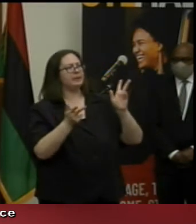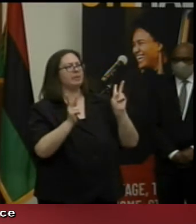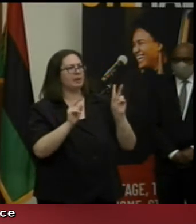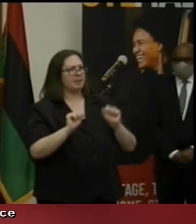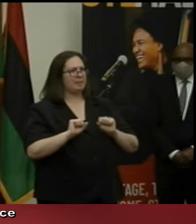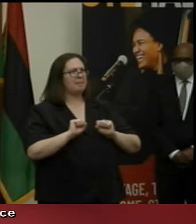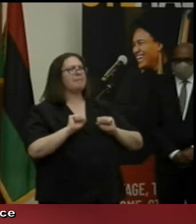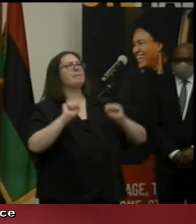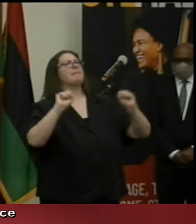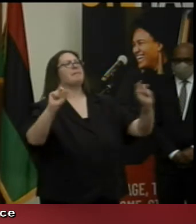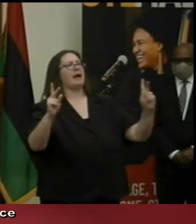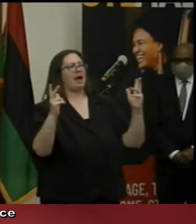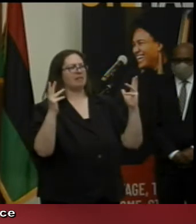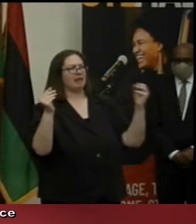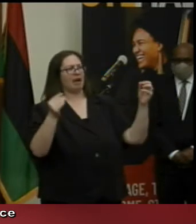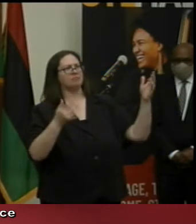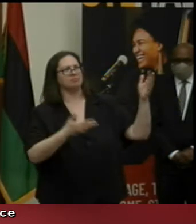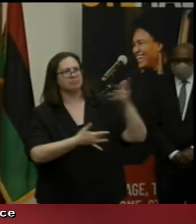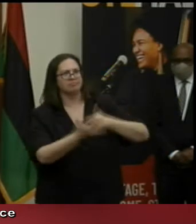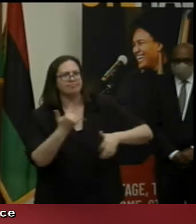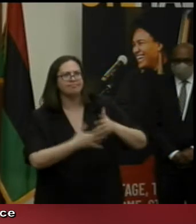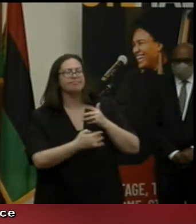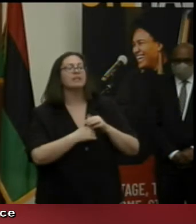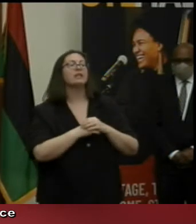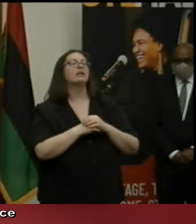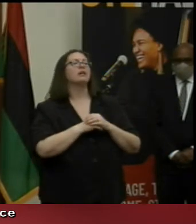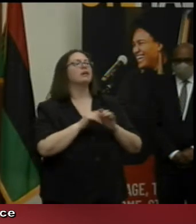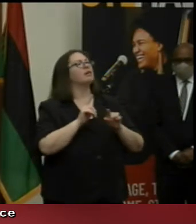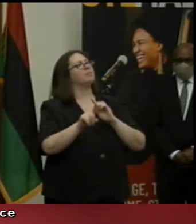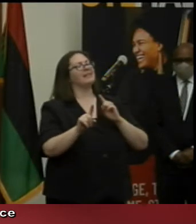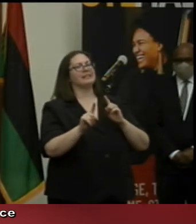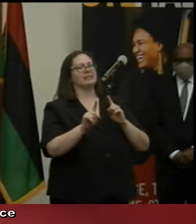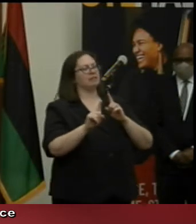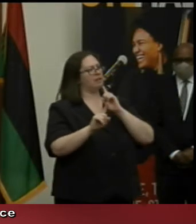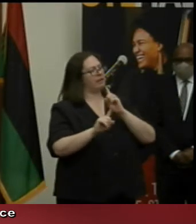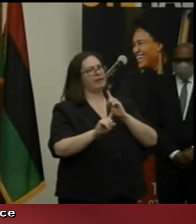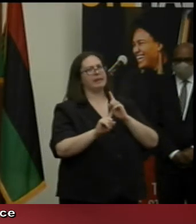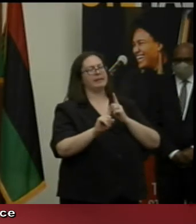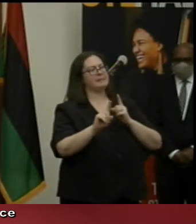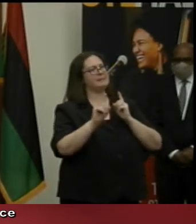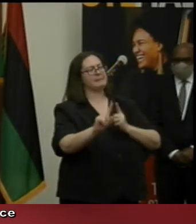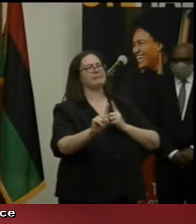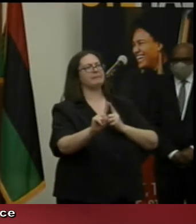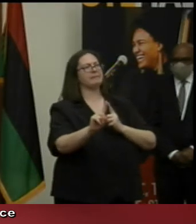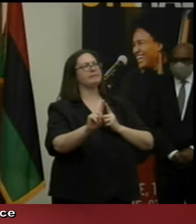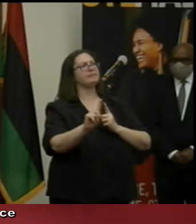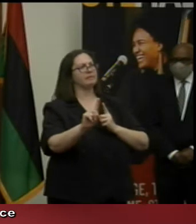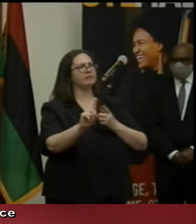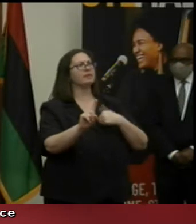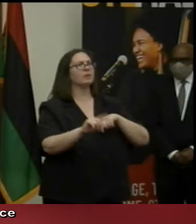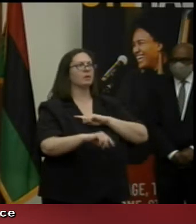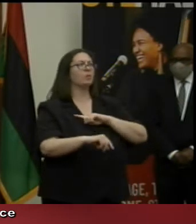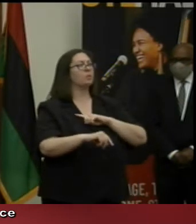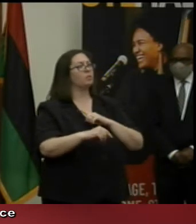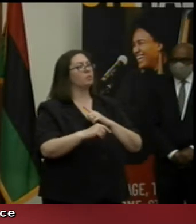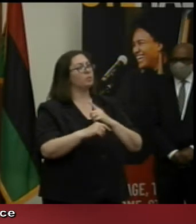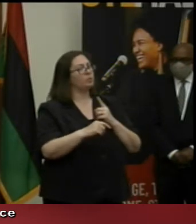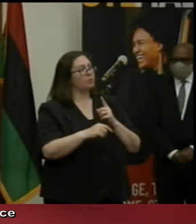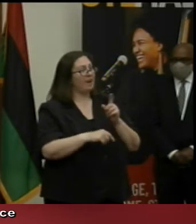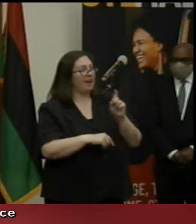impact. But at the heart of what we do, we're charged to serve, to save